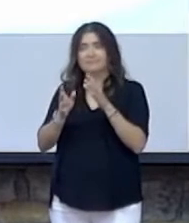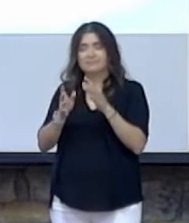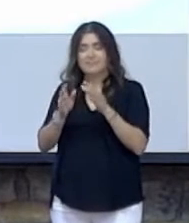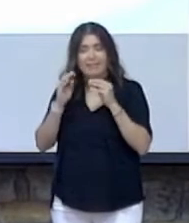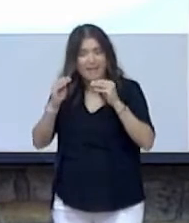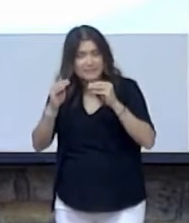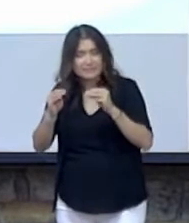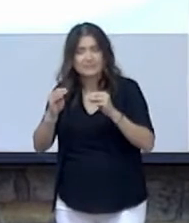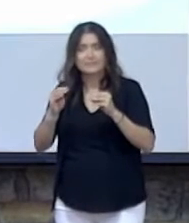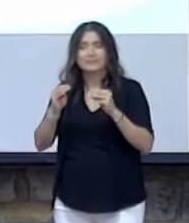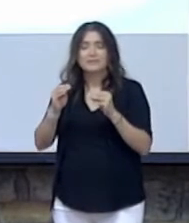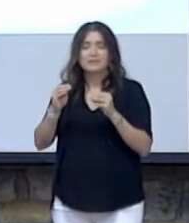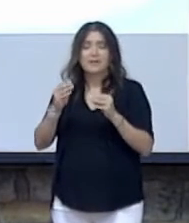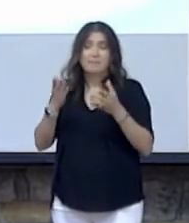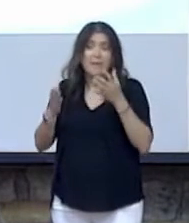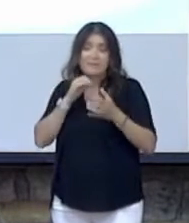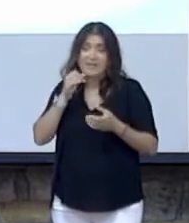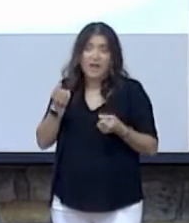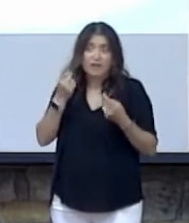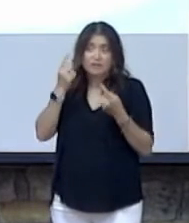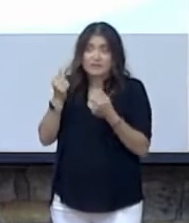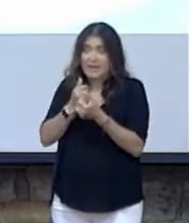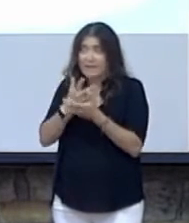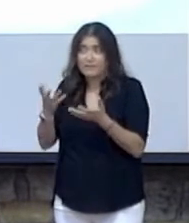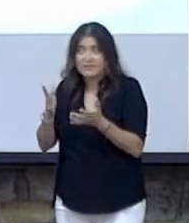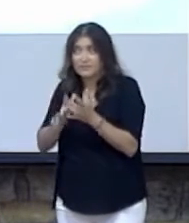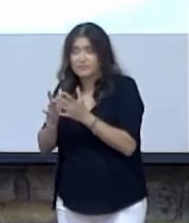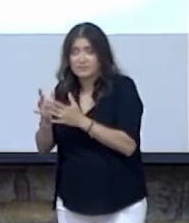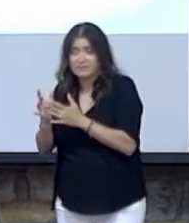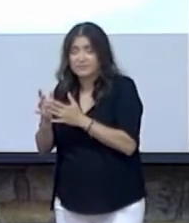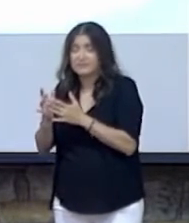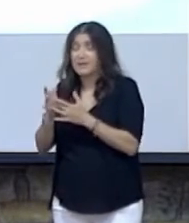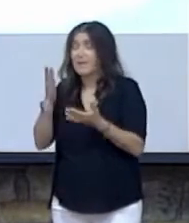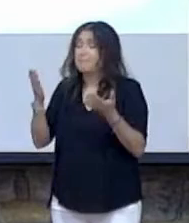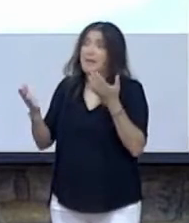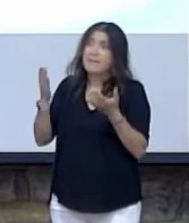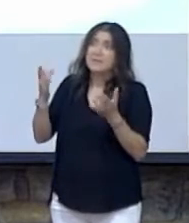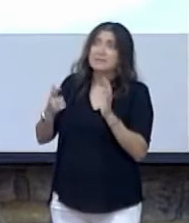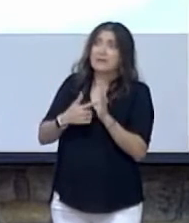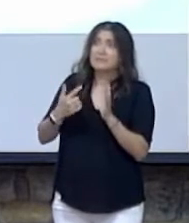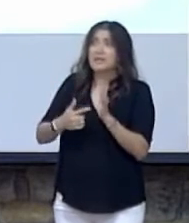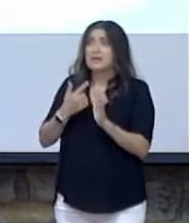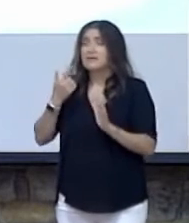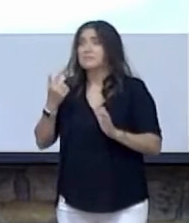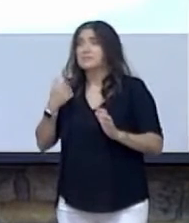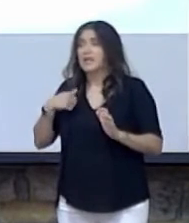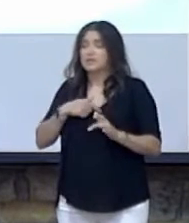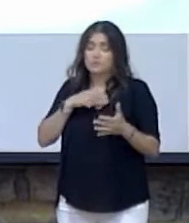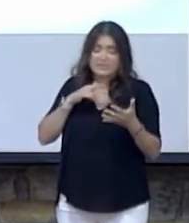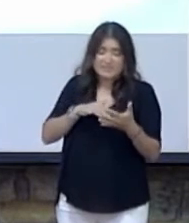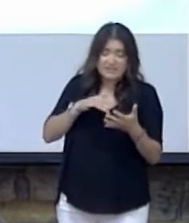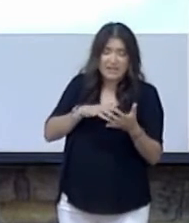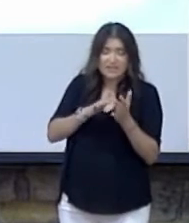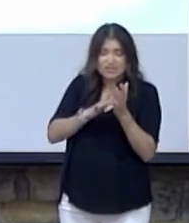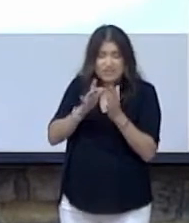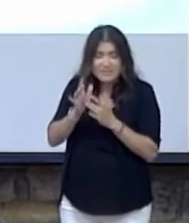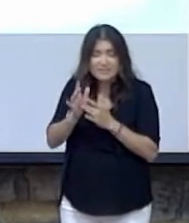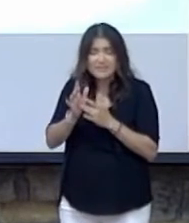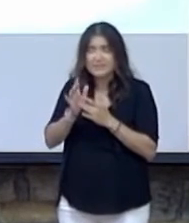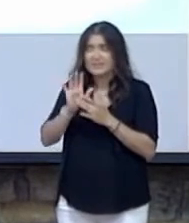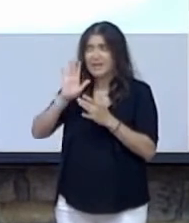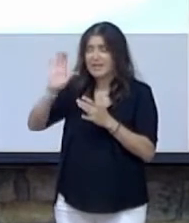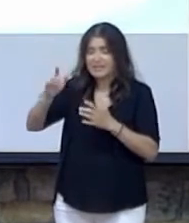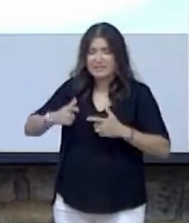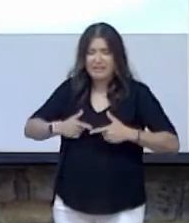living. We may not understand everything. There may be times as we study Jesus and his life